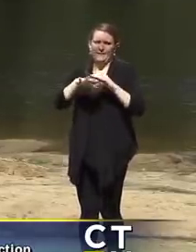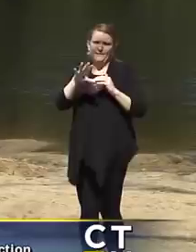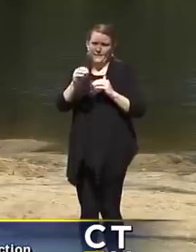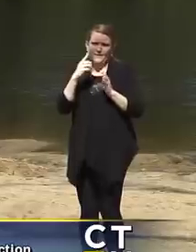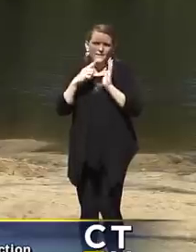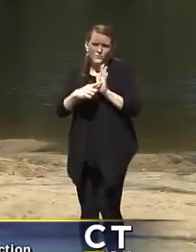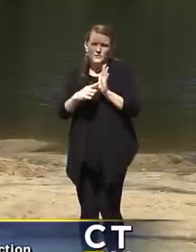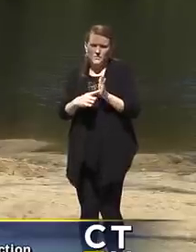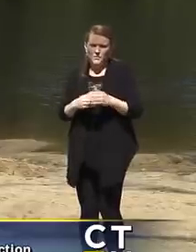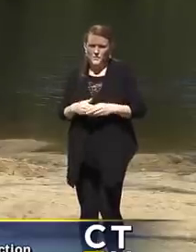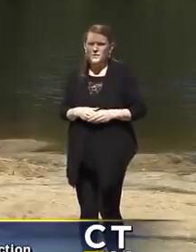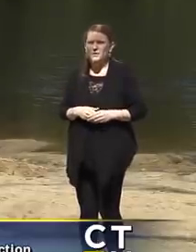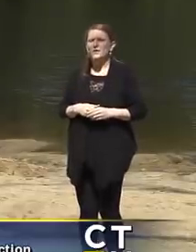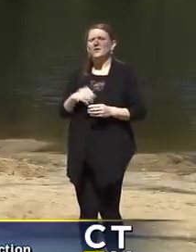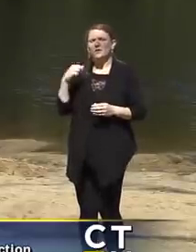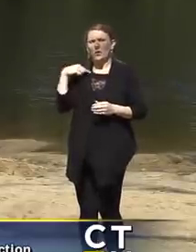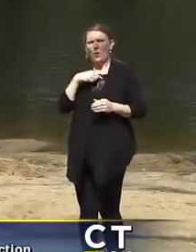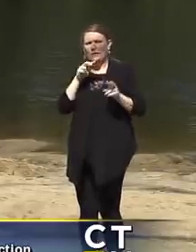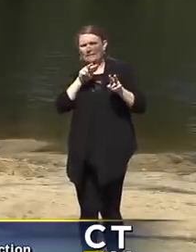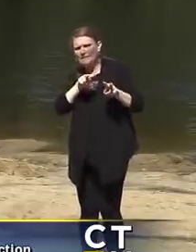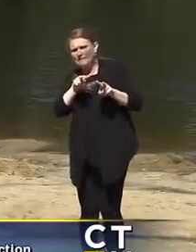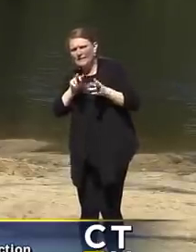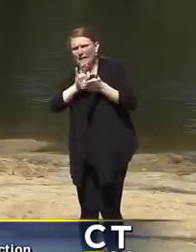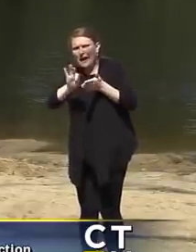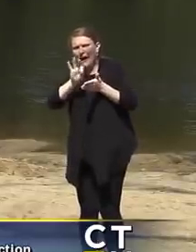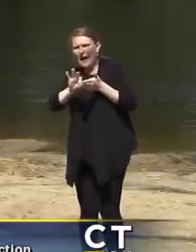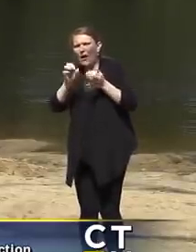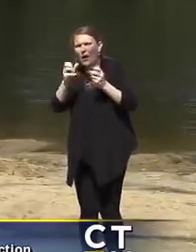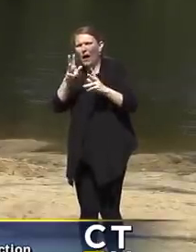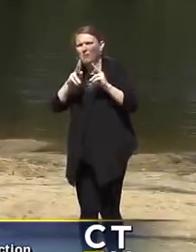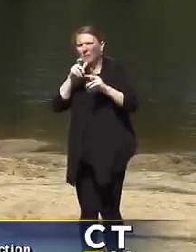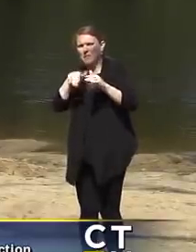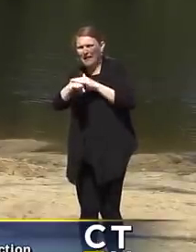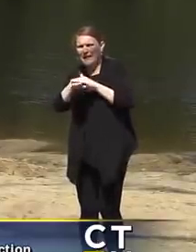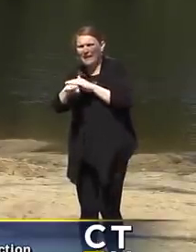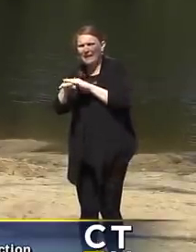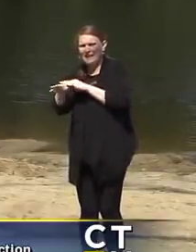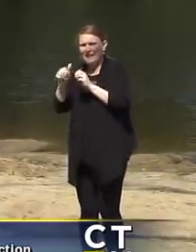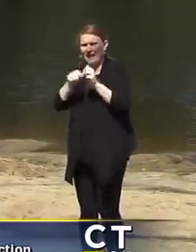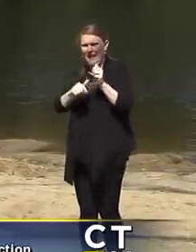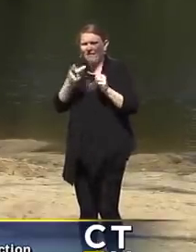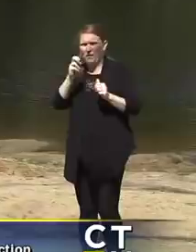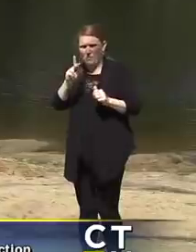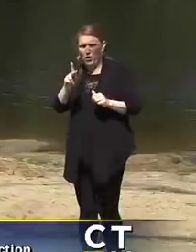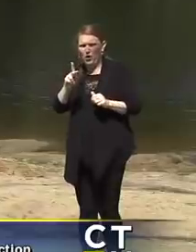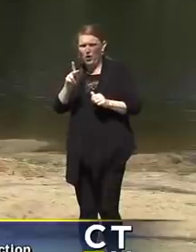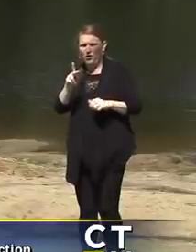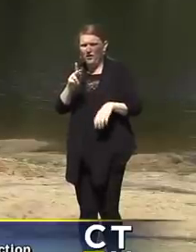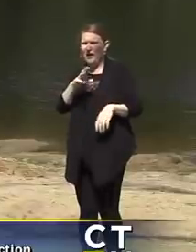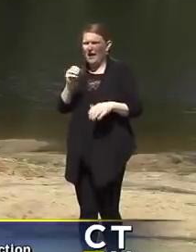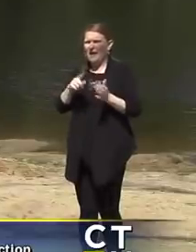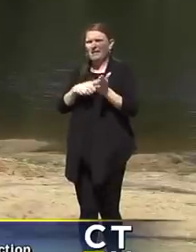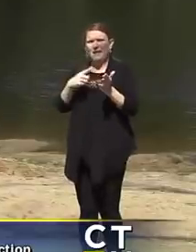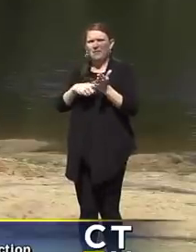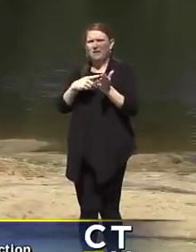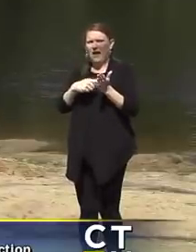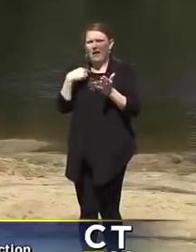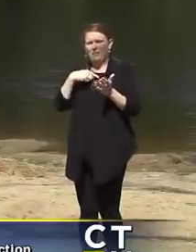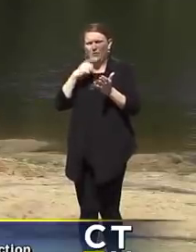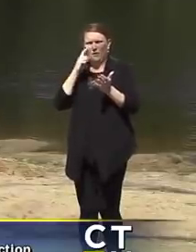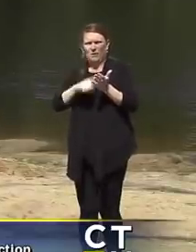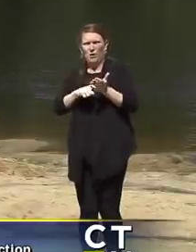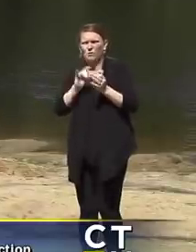daily basis and how social distancing has been practiced at each different park. And in some locations, we've determined that there's just a threshold